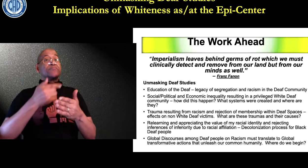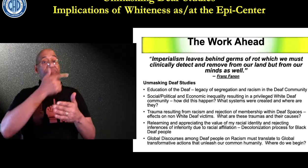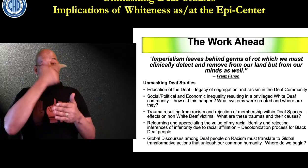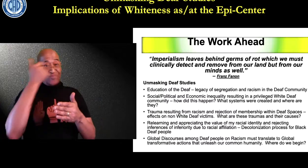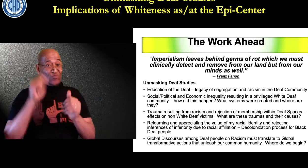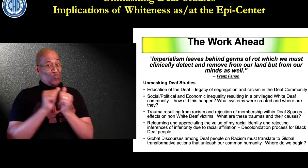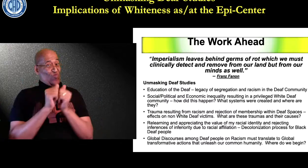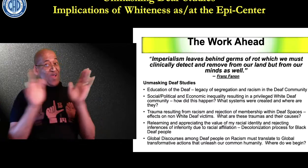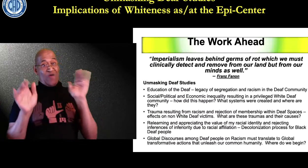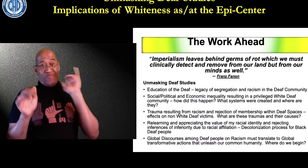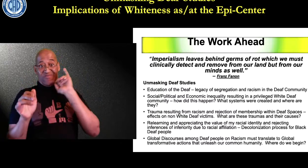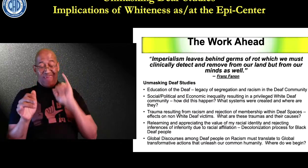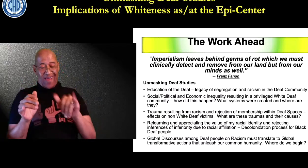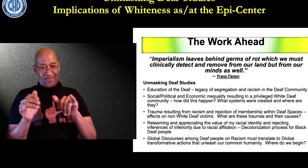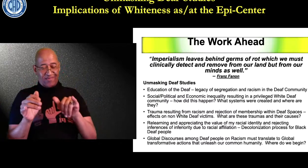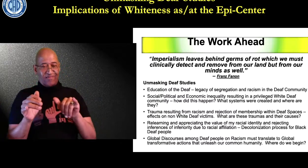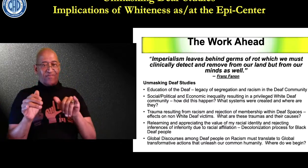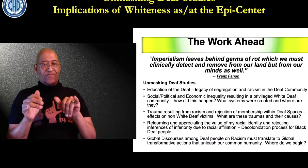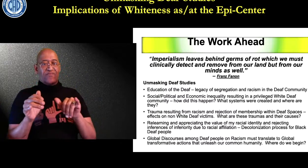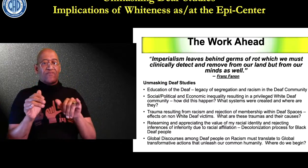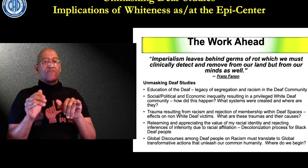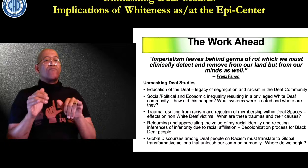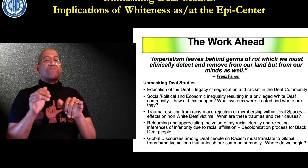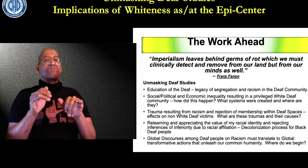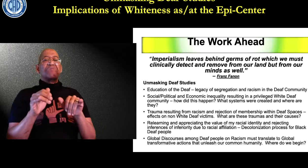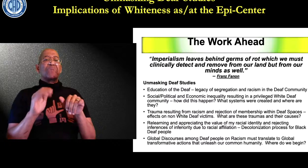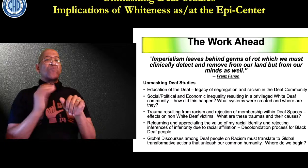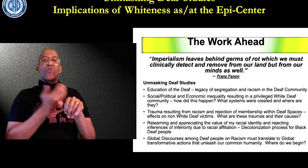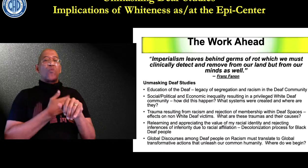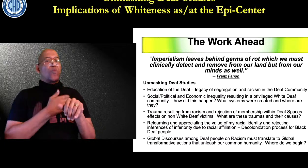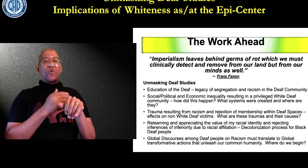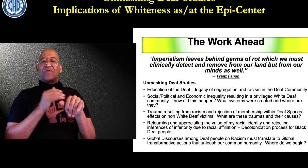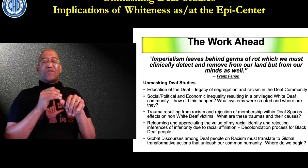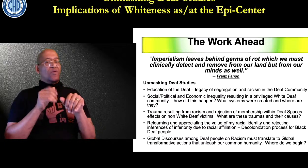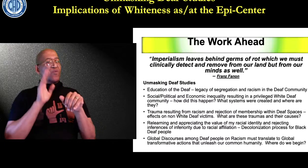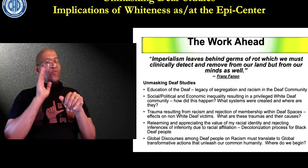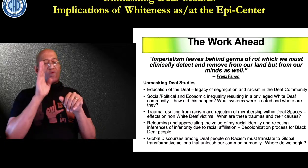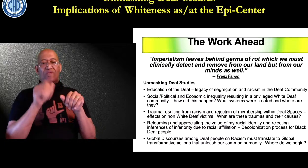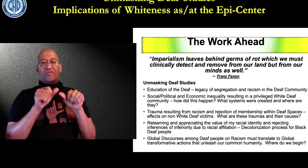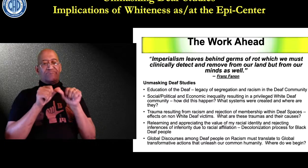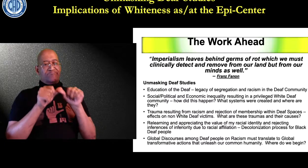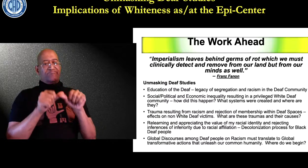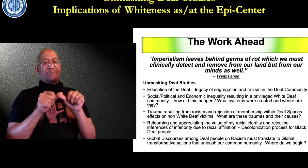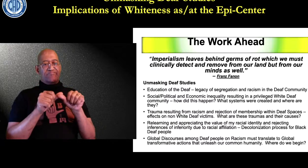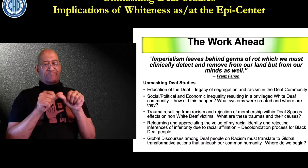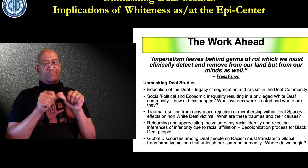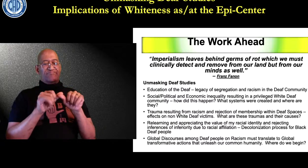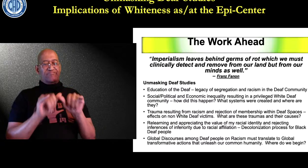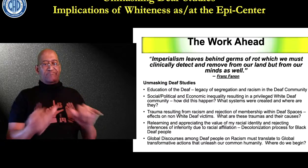All that has to be put on the table and discussed. And without that,